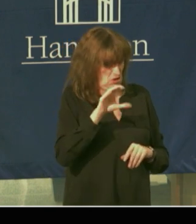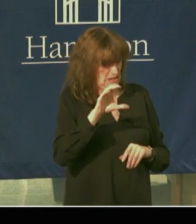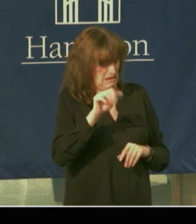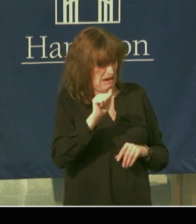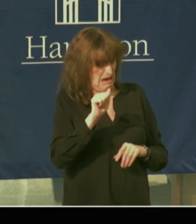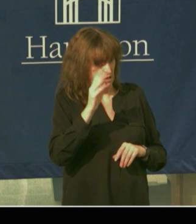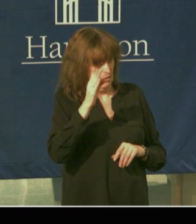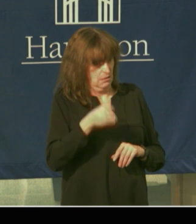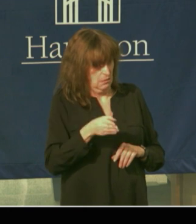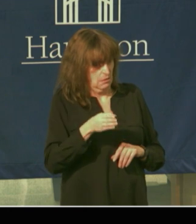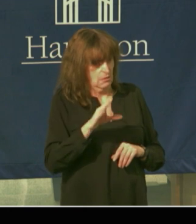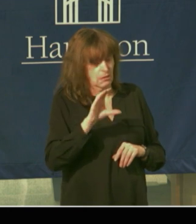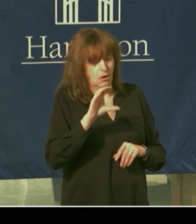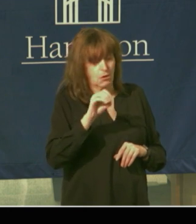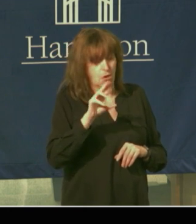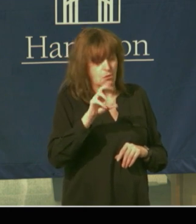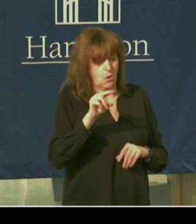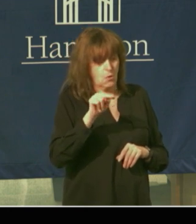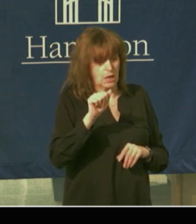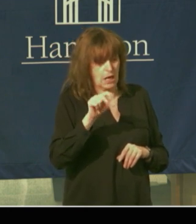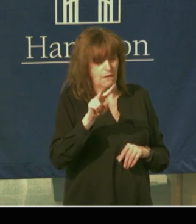www.hamilton.ca/coronavirus. You can call